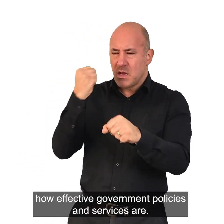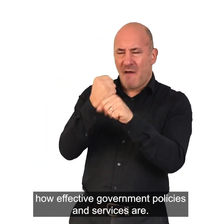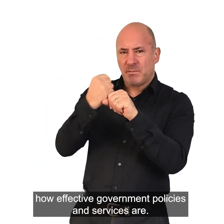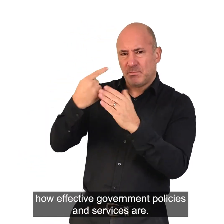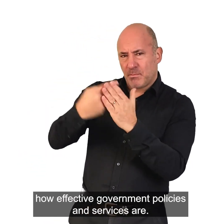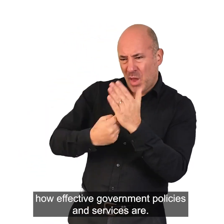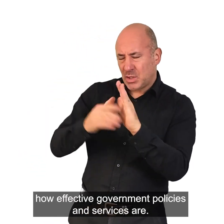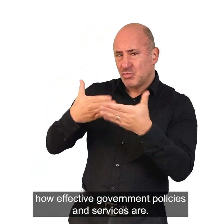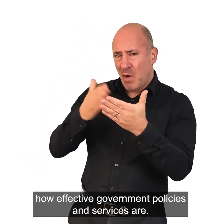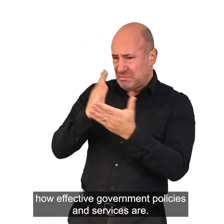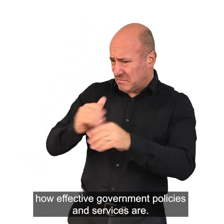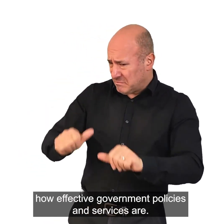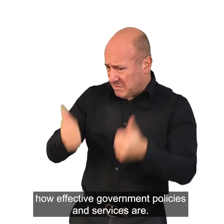are.